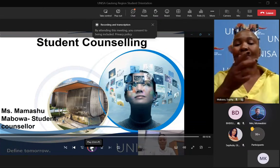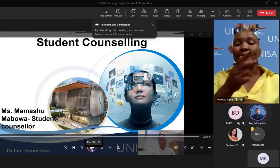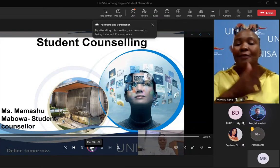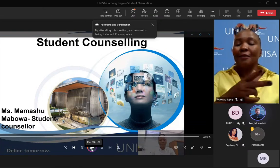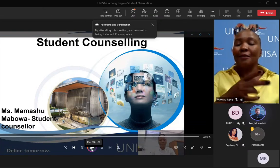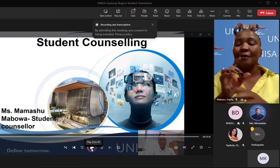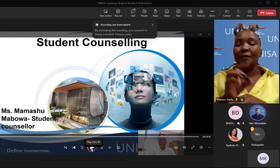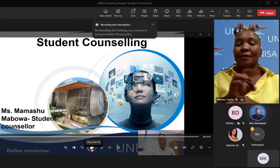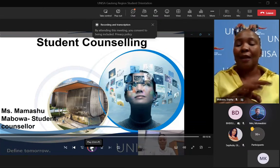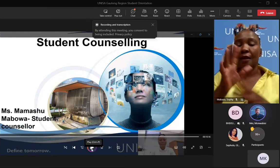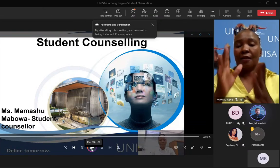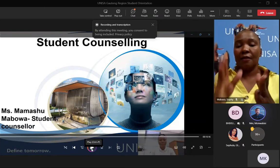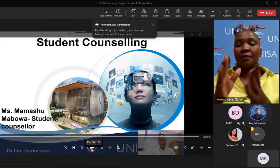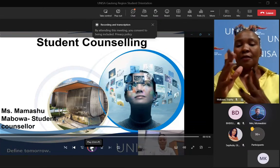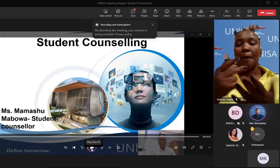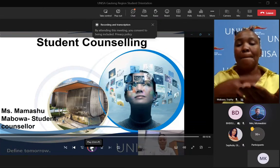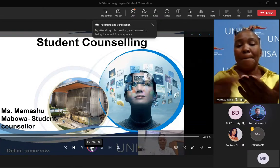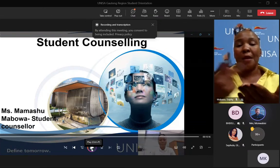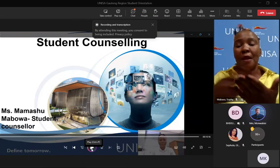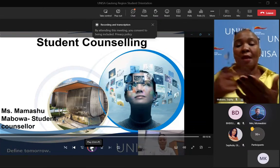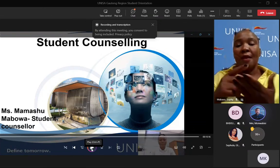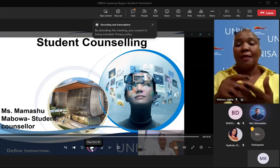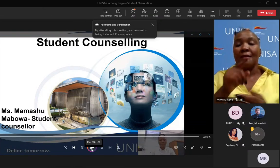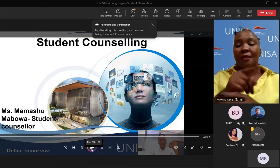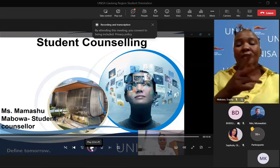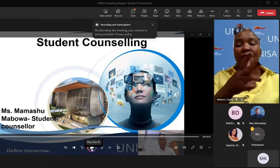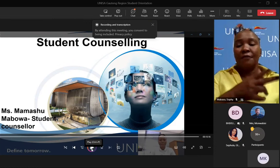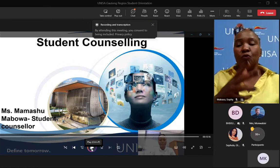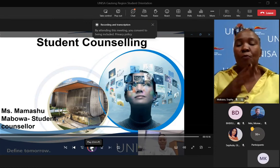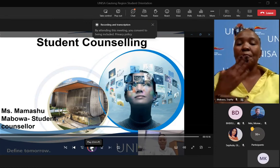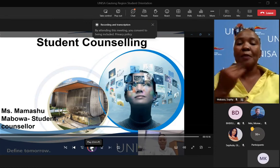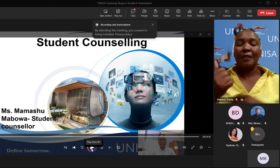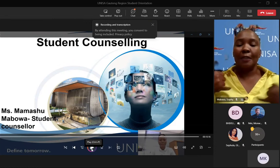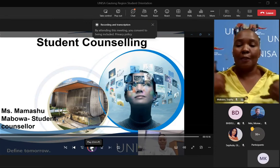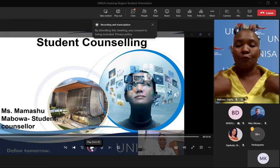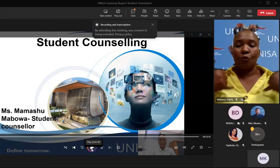play the video please enjoy um thank you